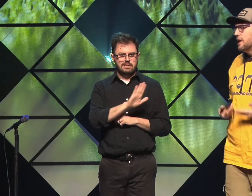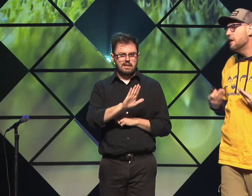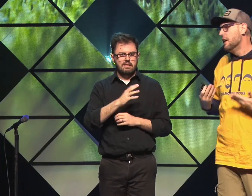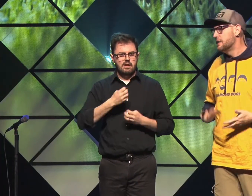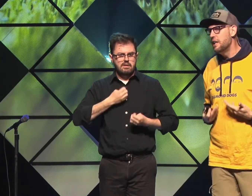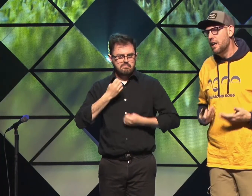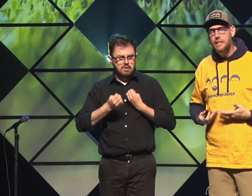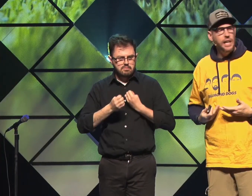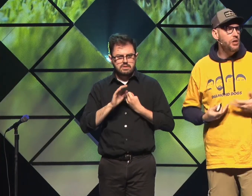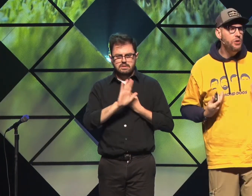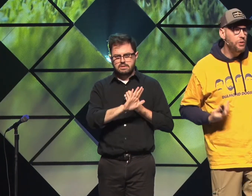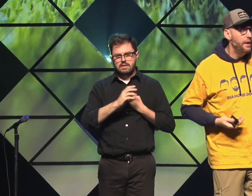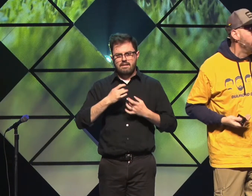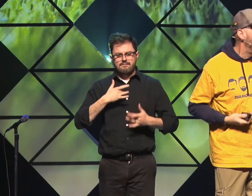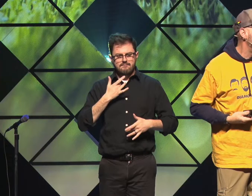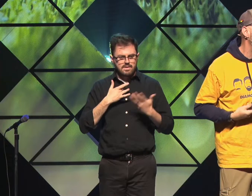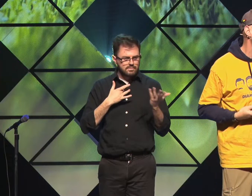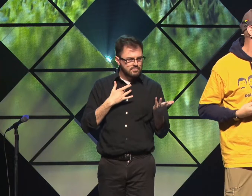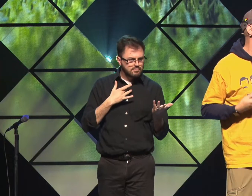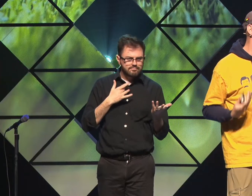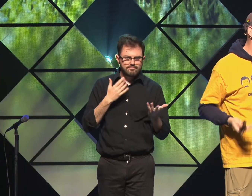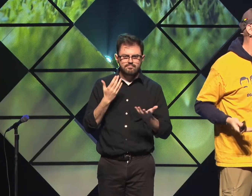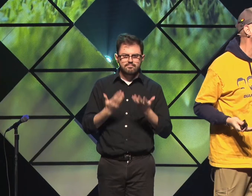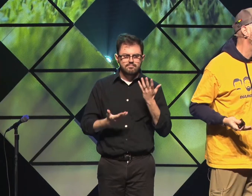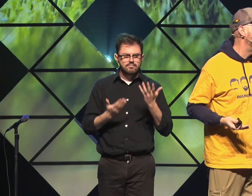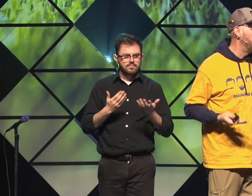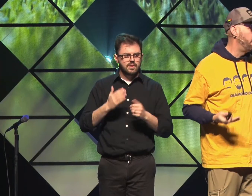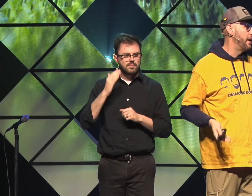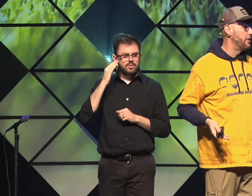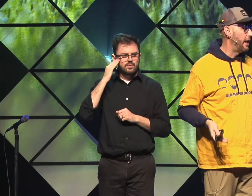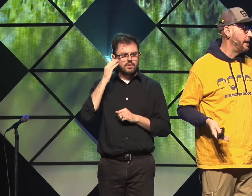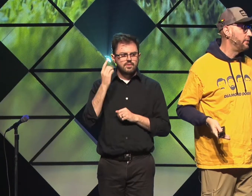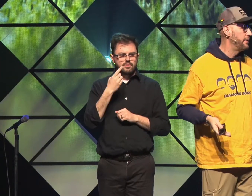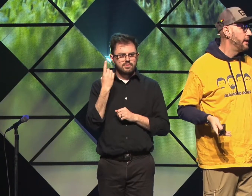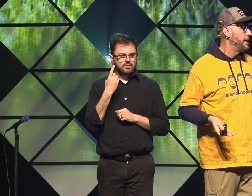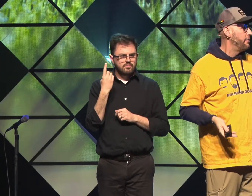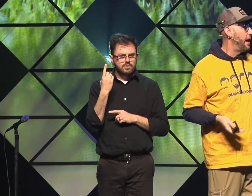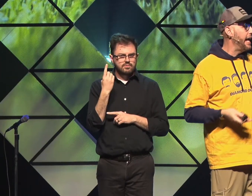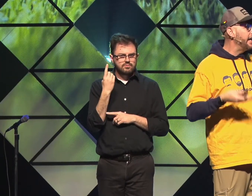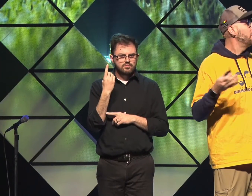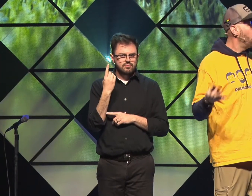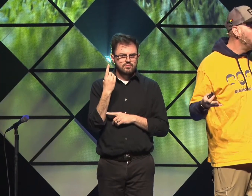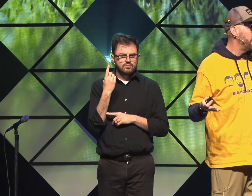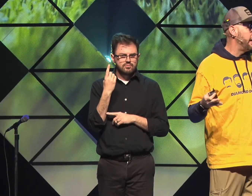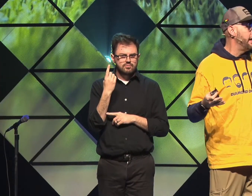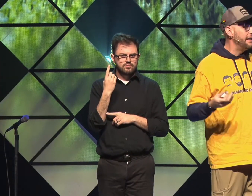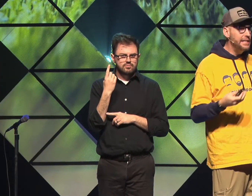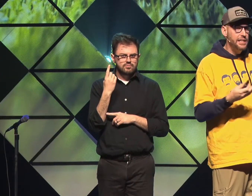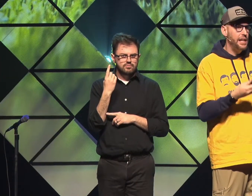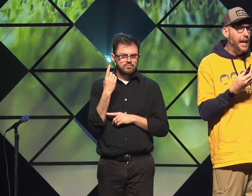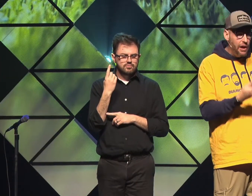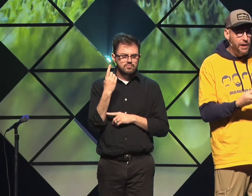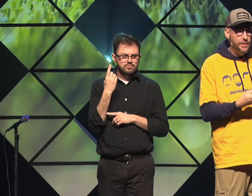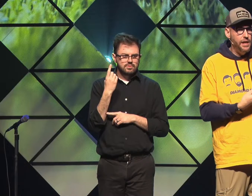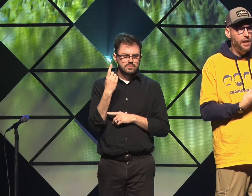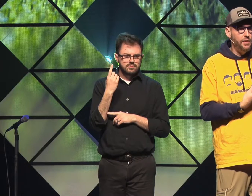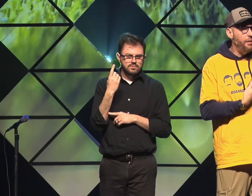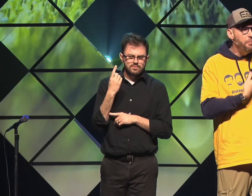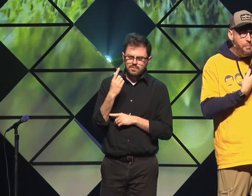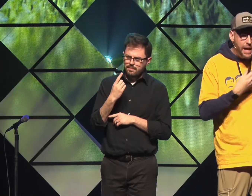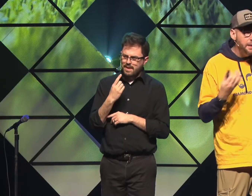feelings, say you knew somebody who was male at some point in your life. Right? Anecdotally, this is an area